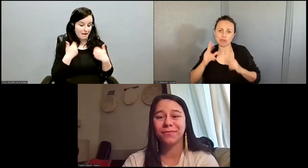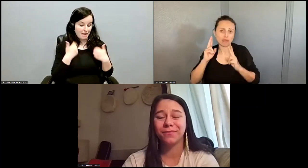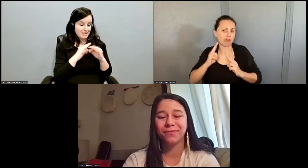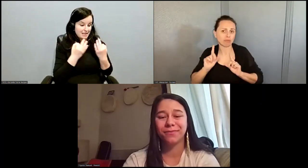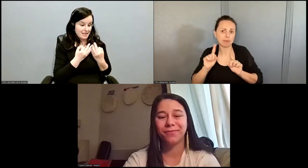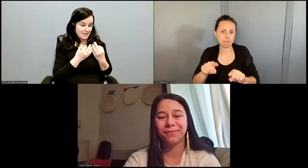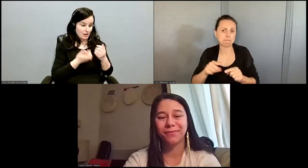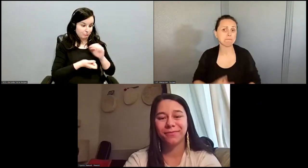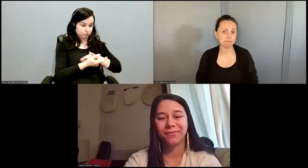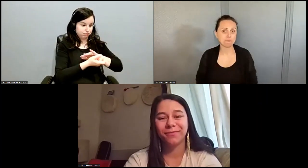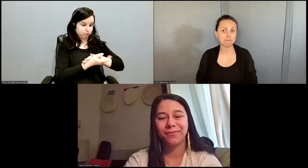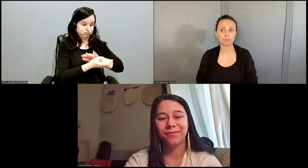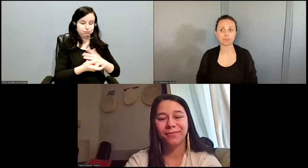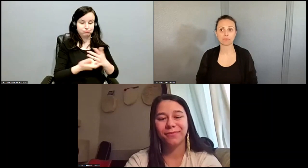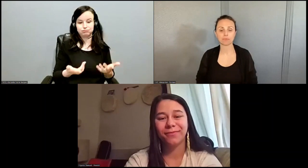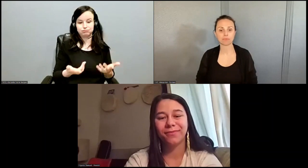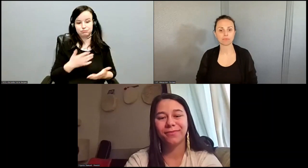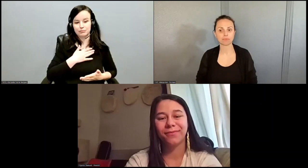much.